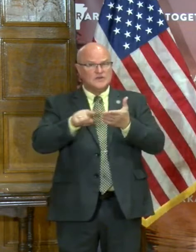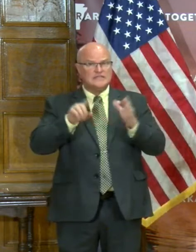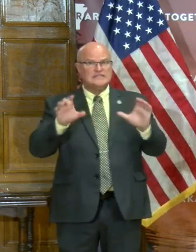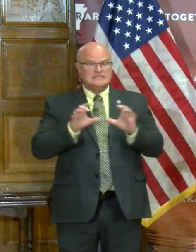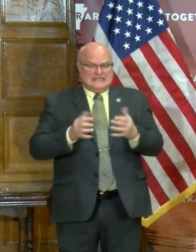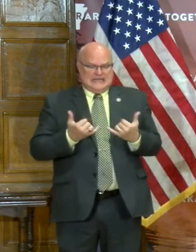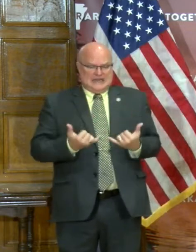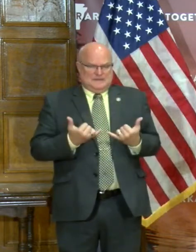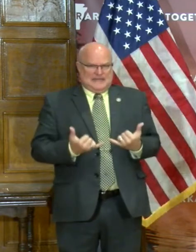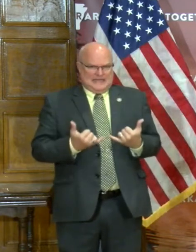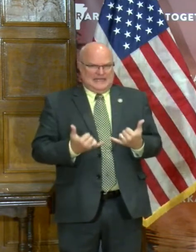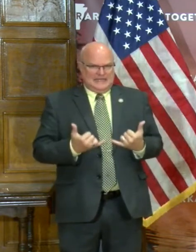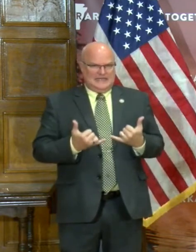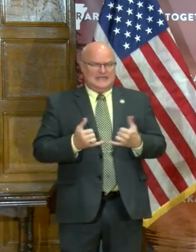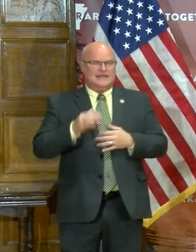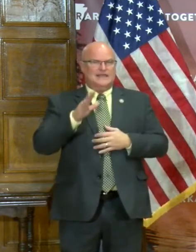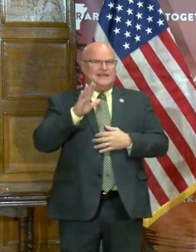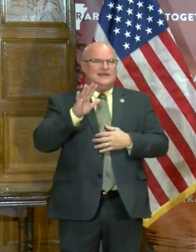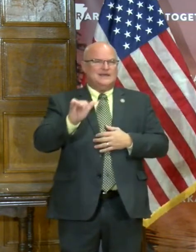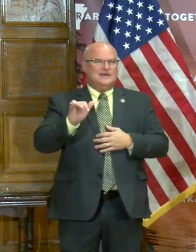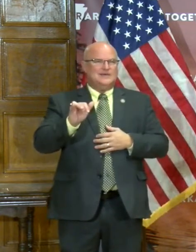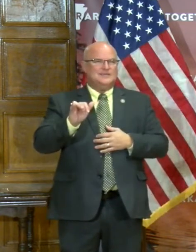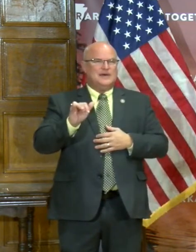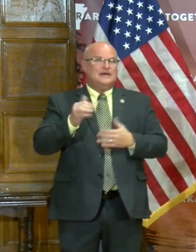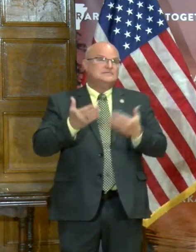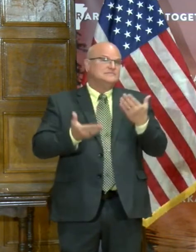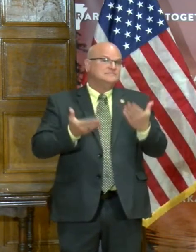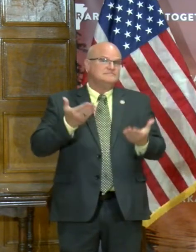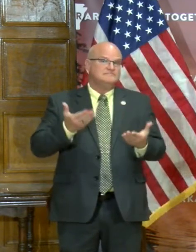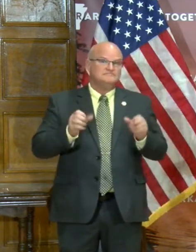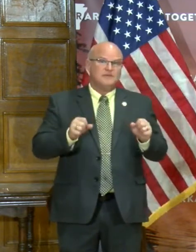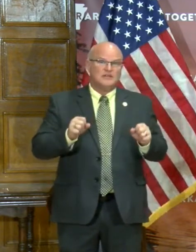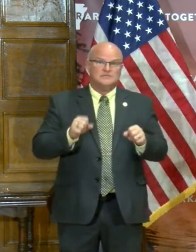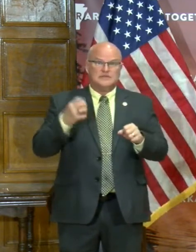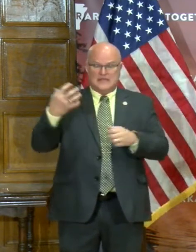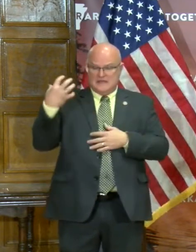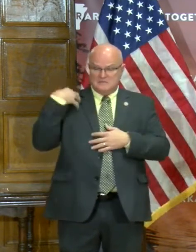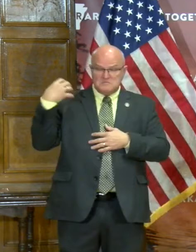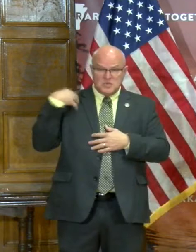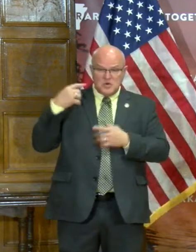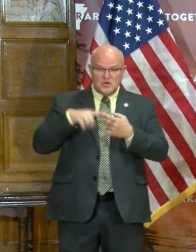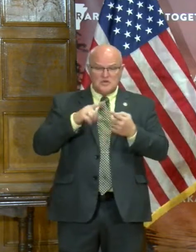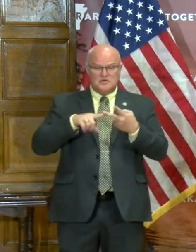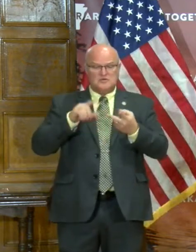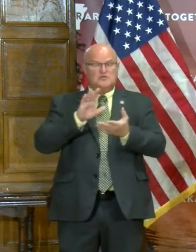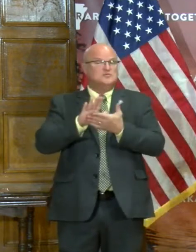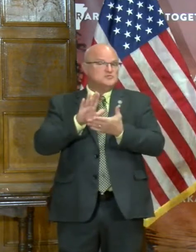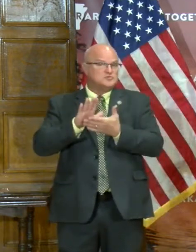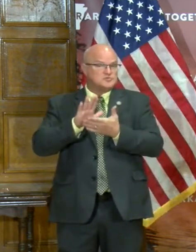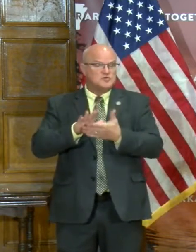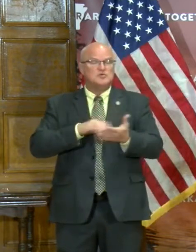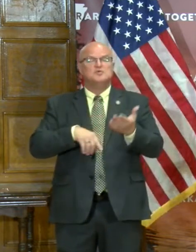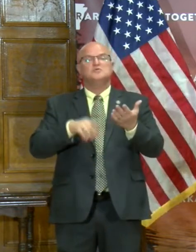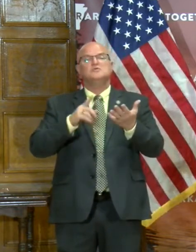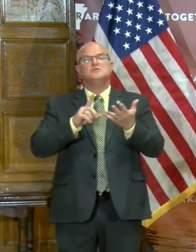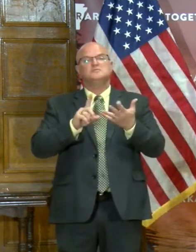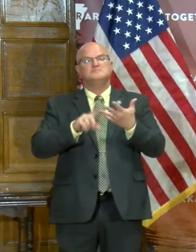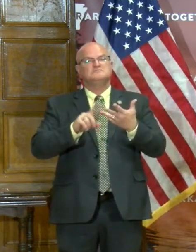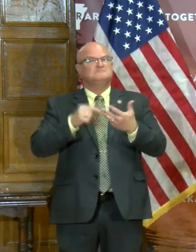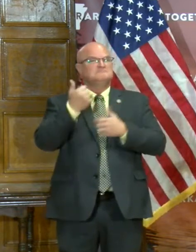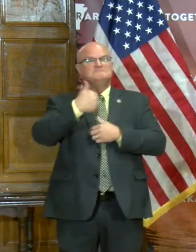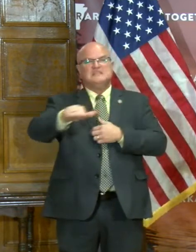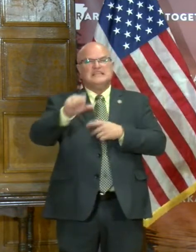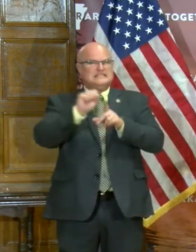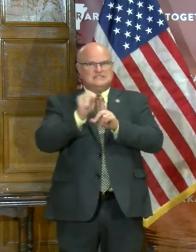done immediately by, it might be the employer, it might be the school, it might be